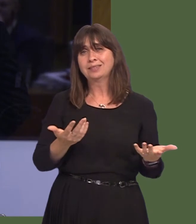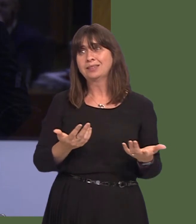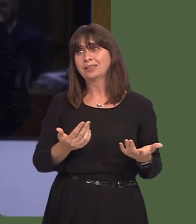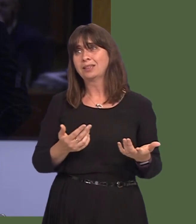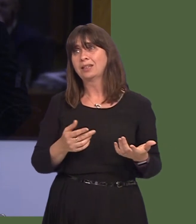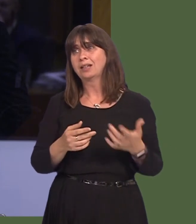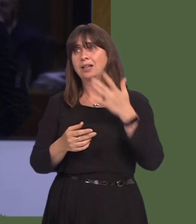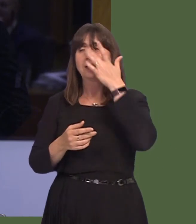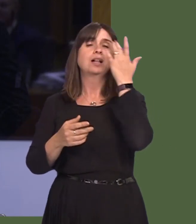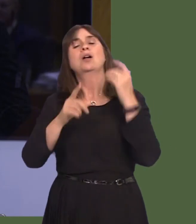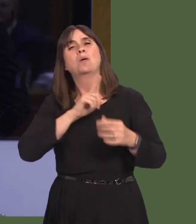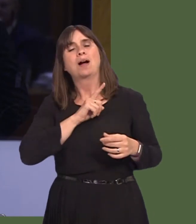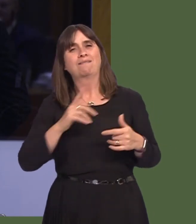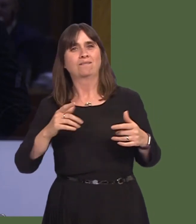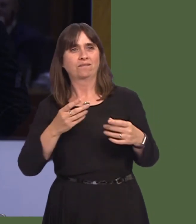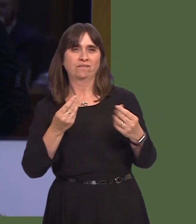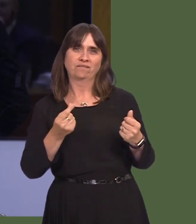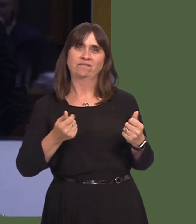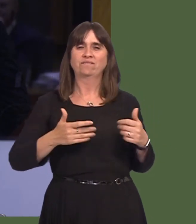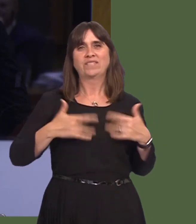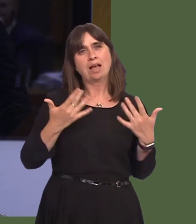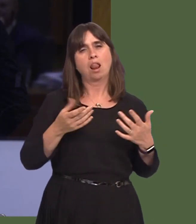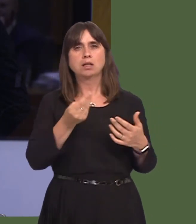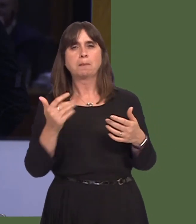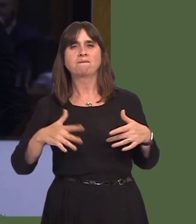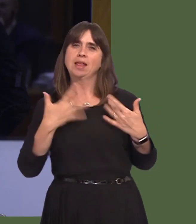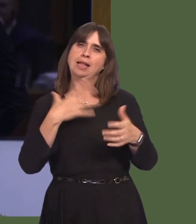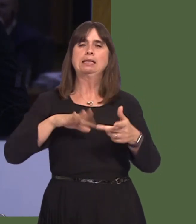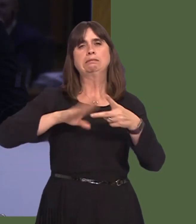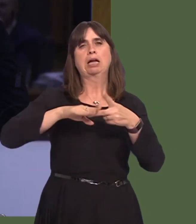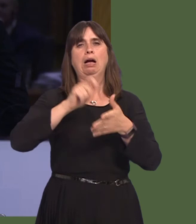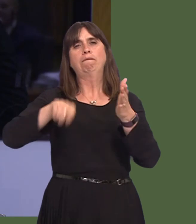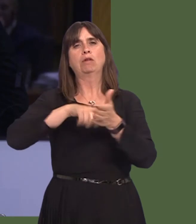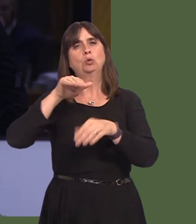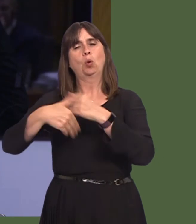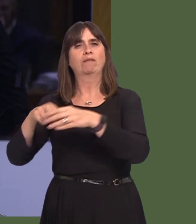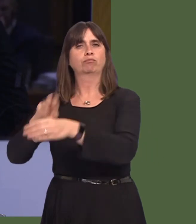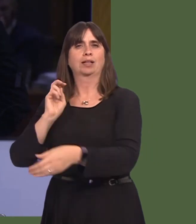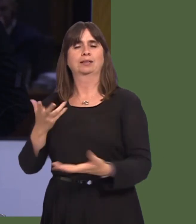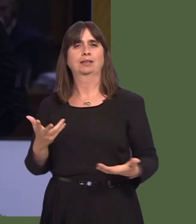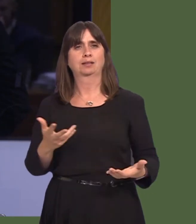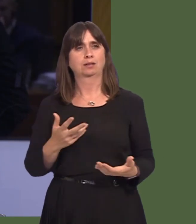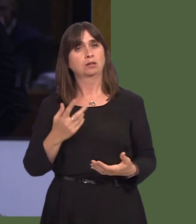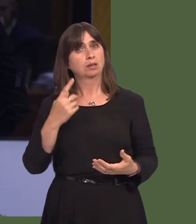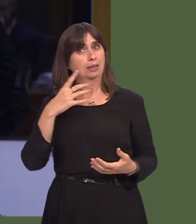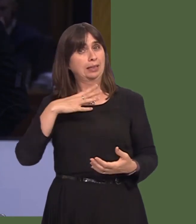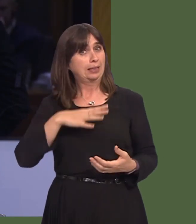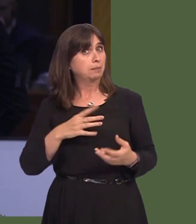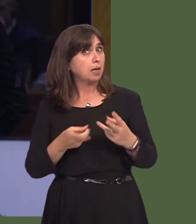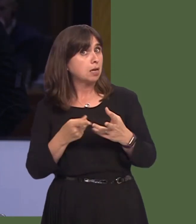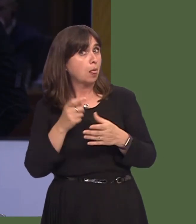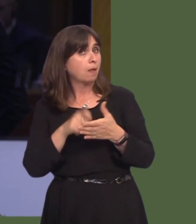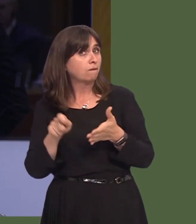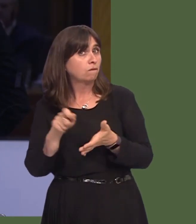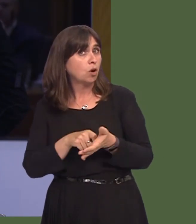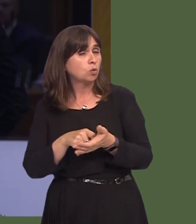we shouldn't have that and they should be made to vote again. Do you not understand that if the position is that there has to be another vote on